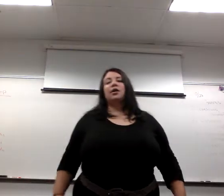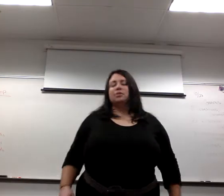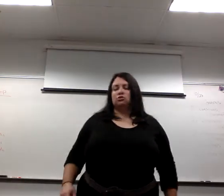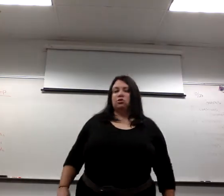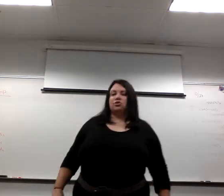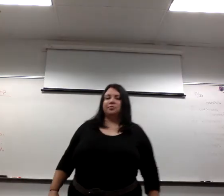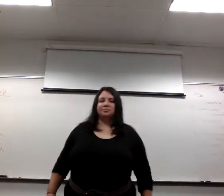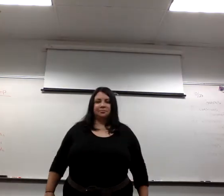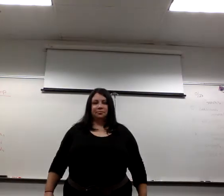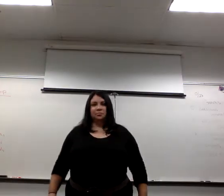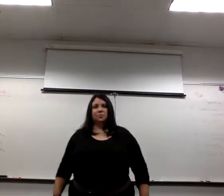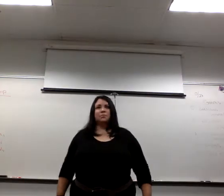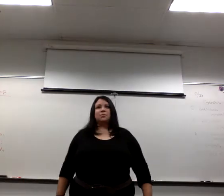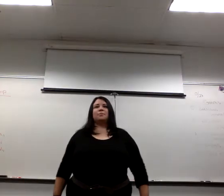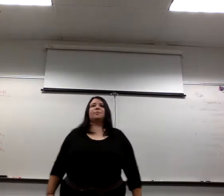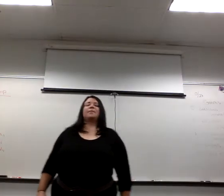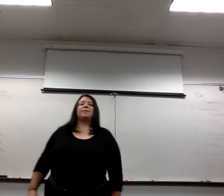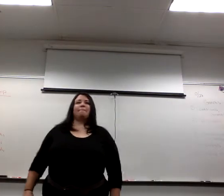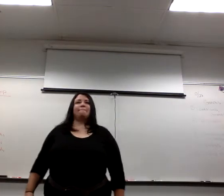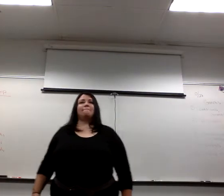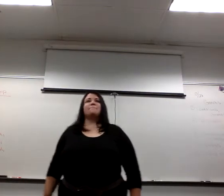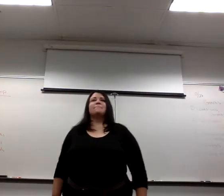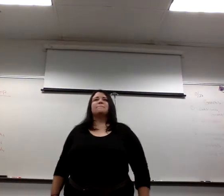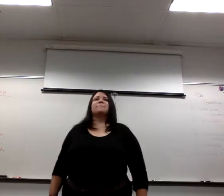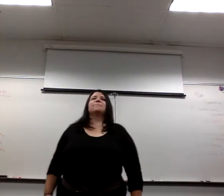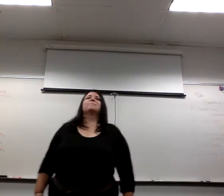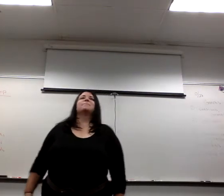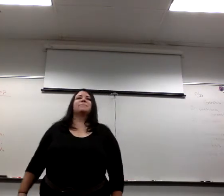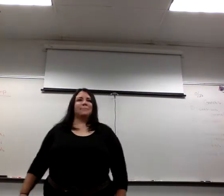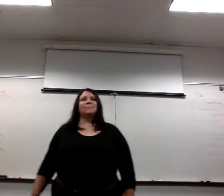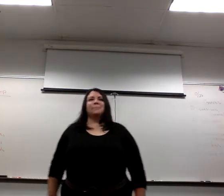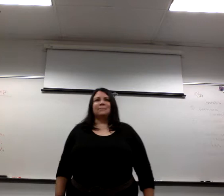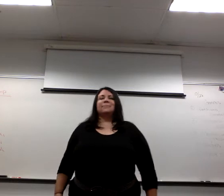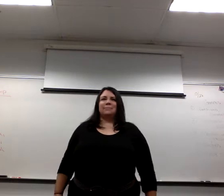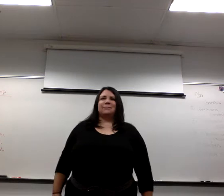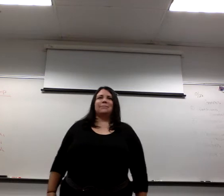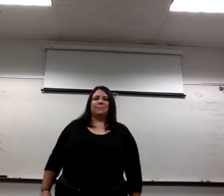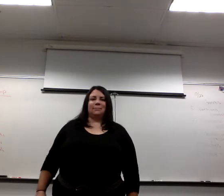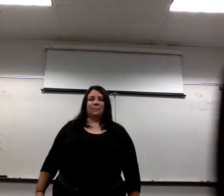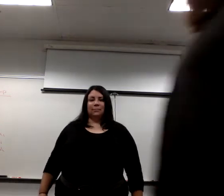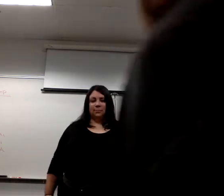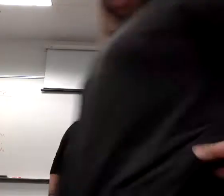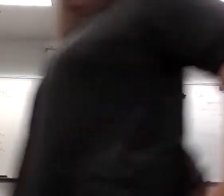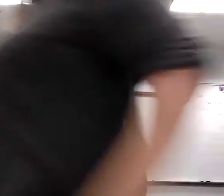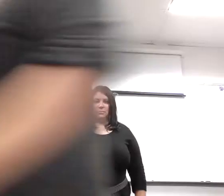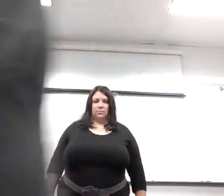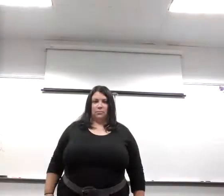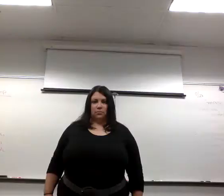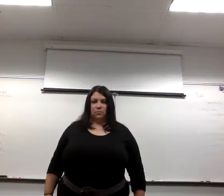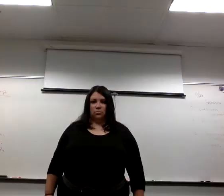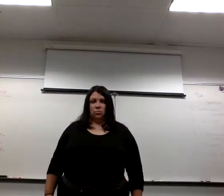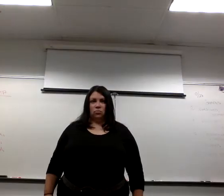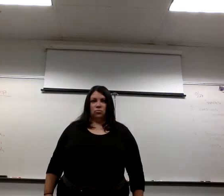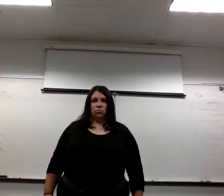cell structure. No mouthing, ASL structure. Okay? Well, hello